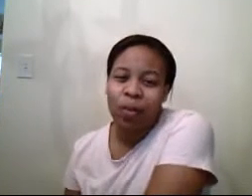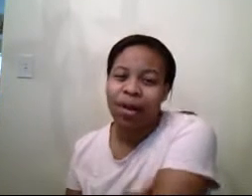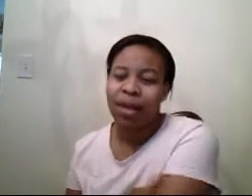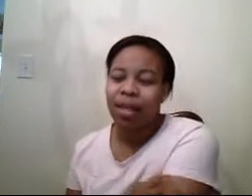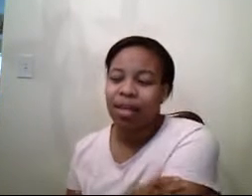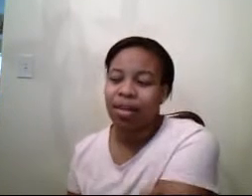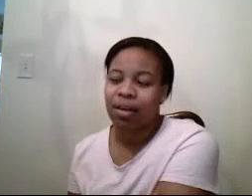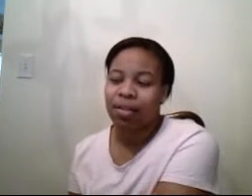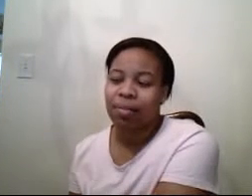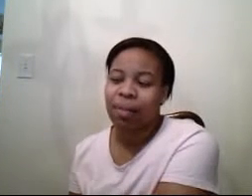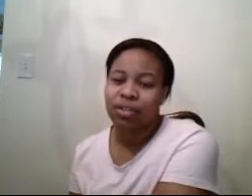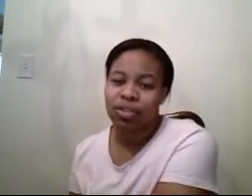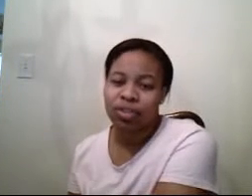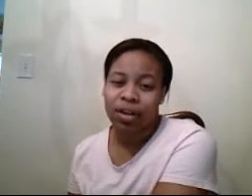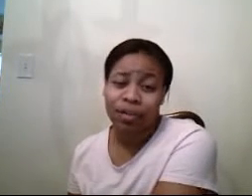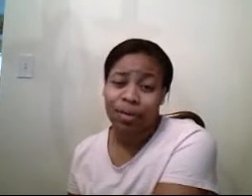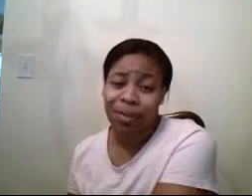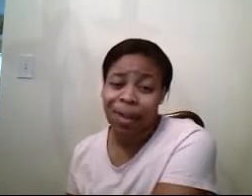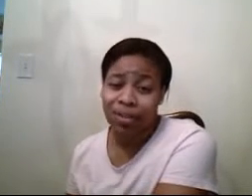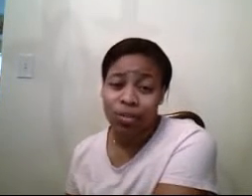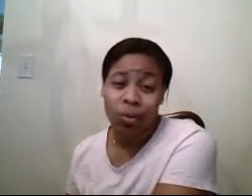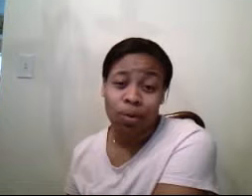for the message, transferring the message, or